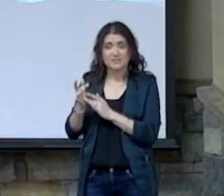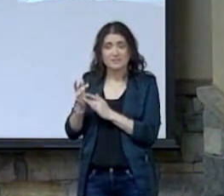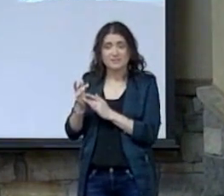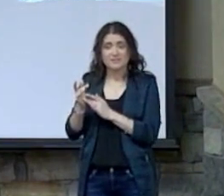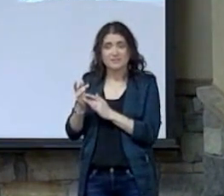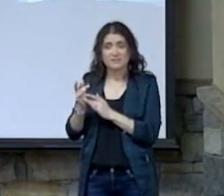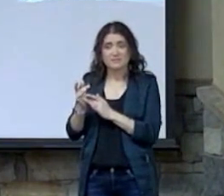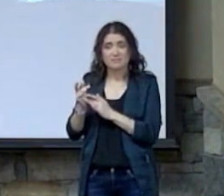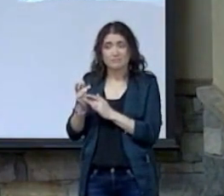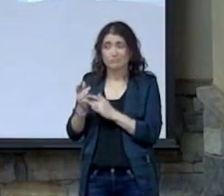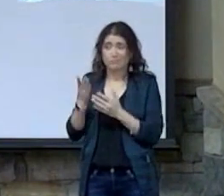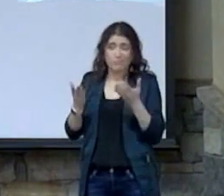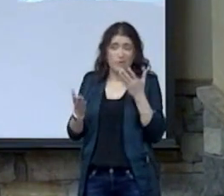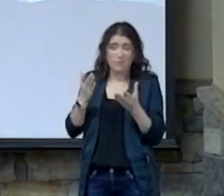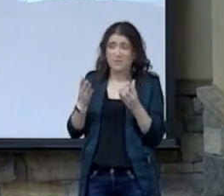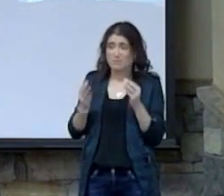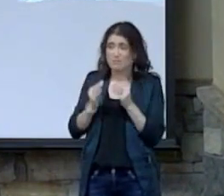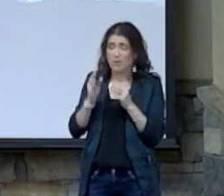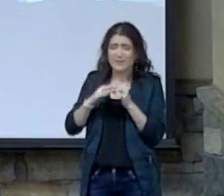anyone could ever do.